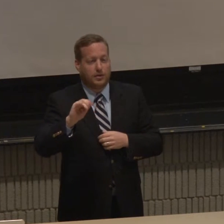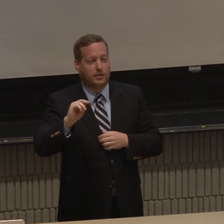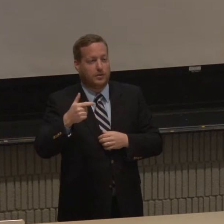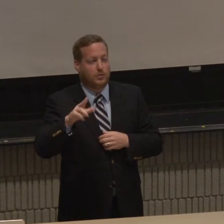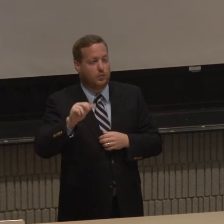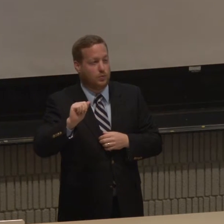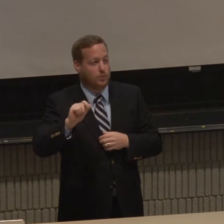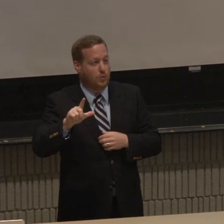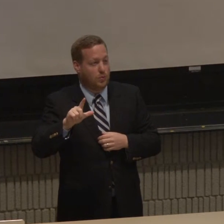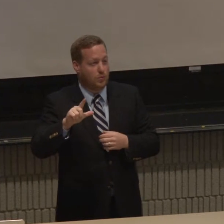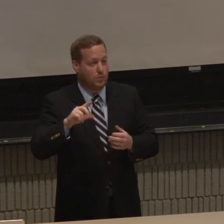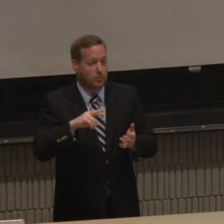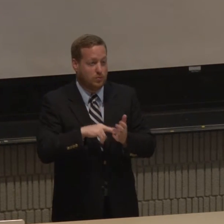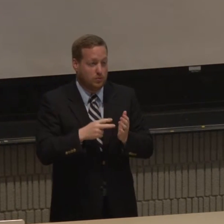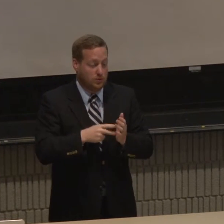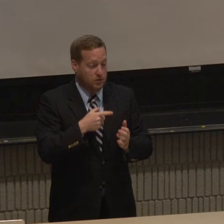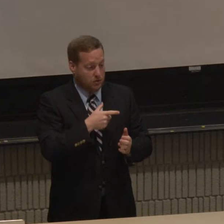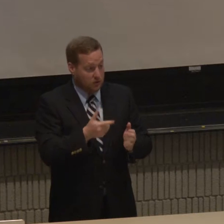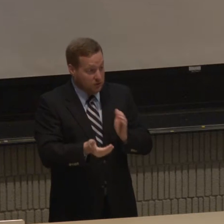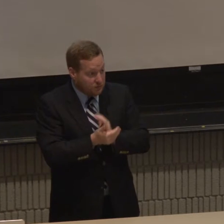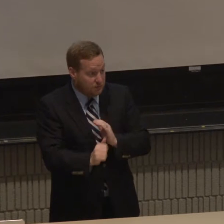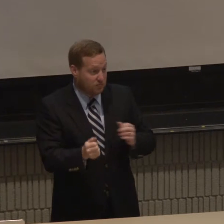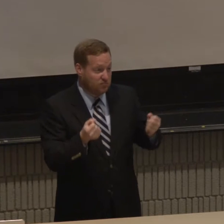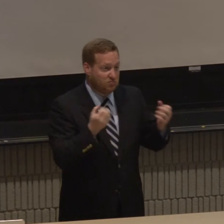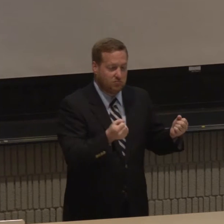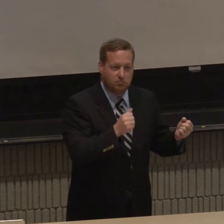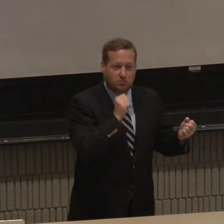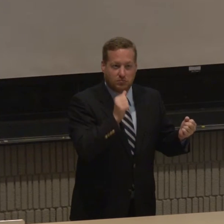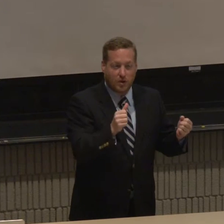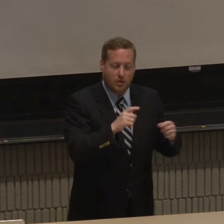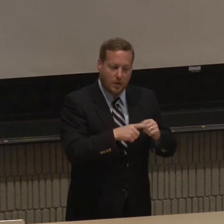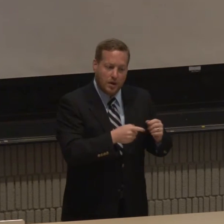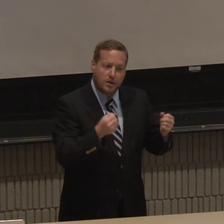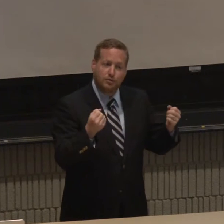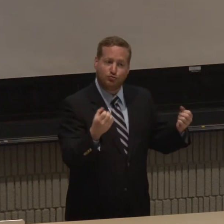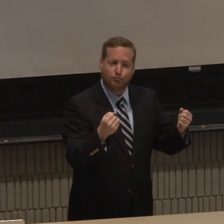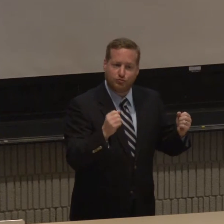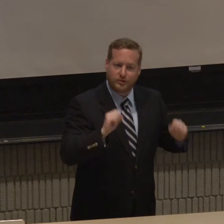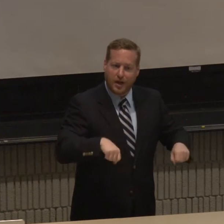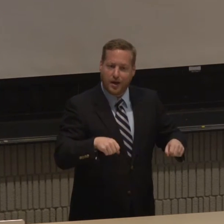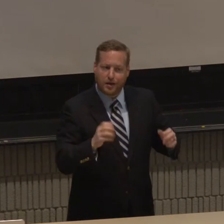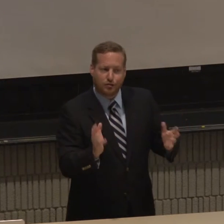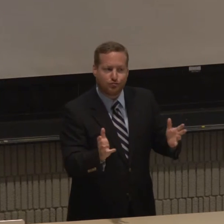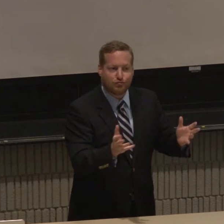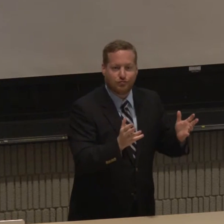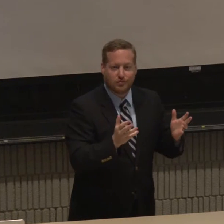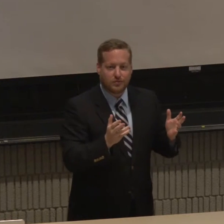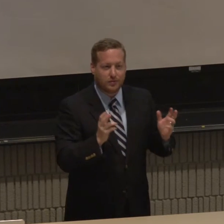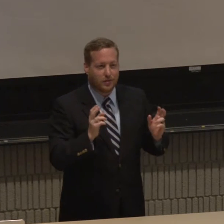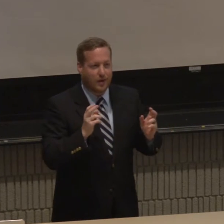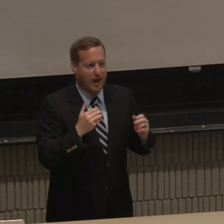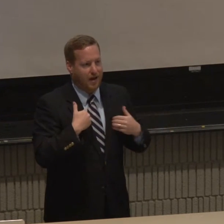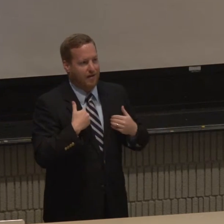So they may be actually labeled as semi-literate, regardless of their level of fluency in sign language,